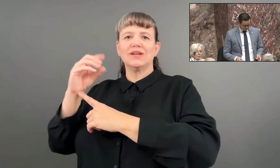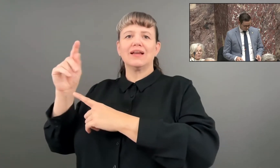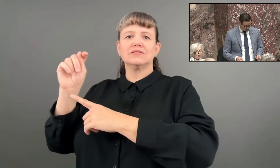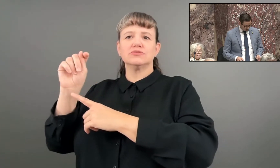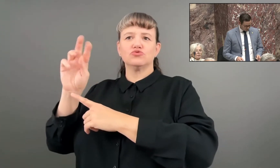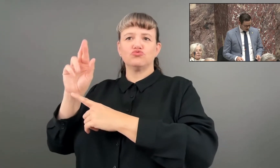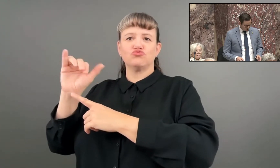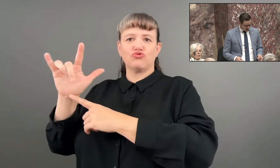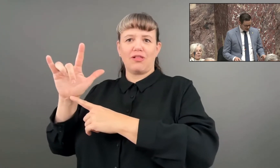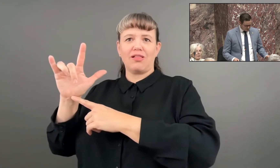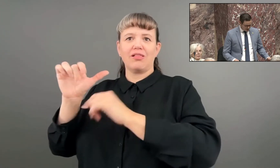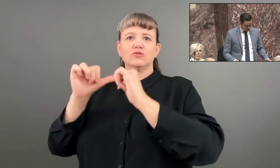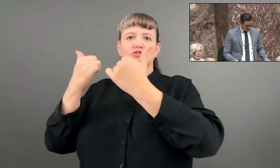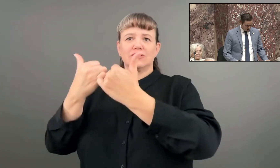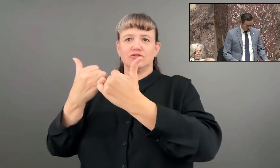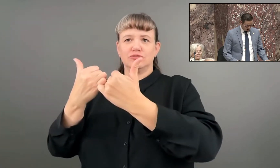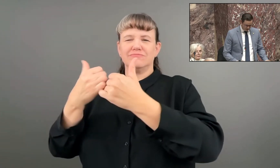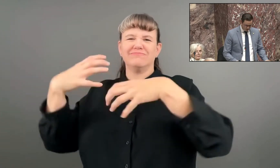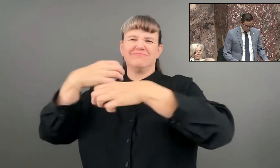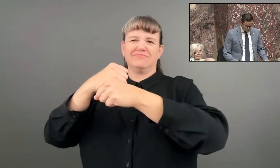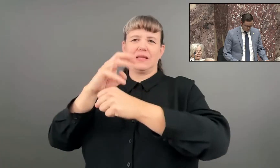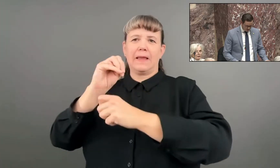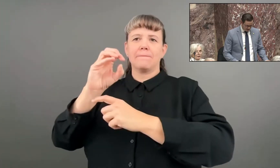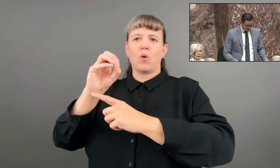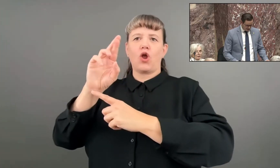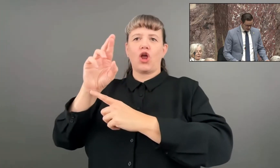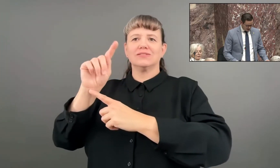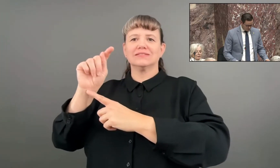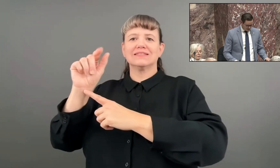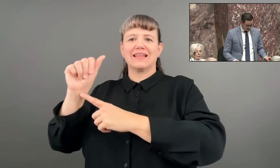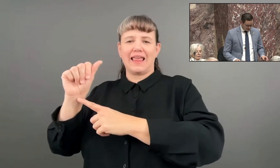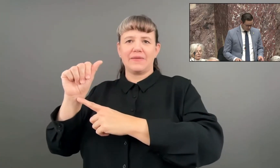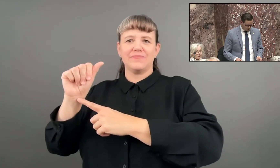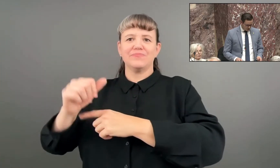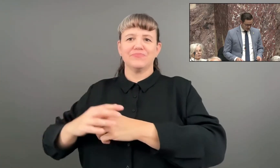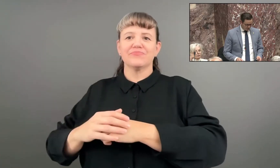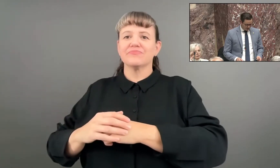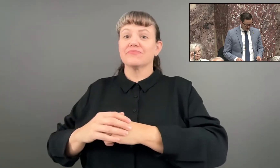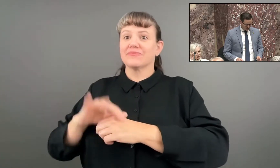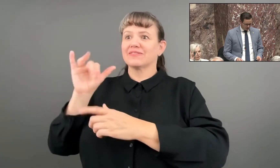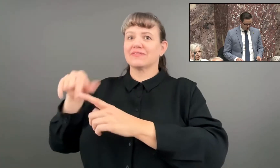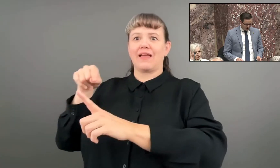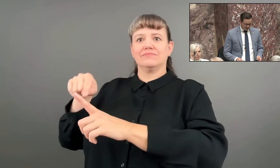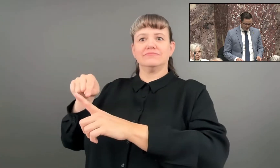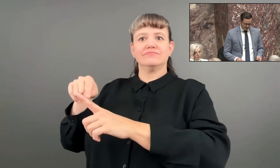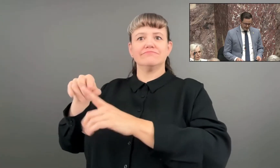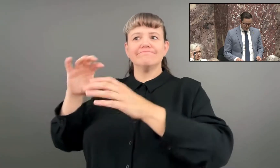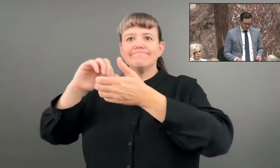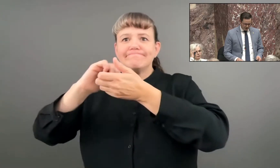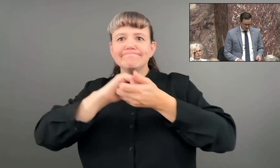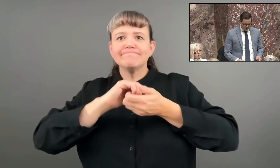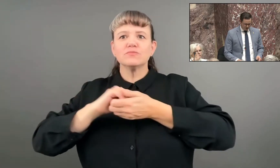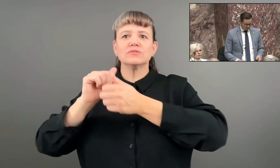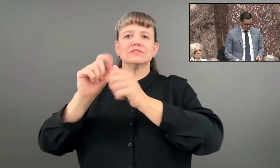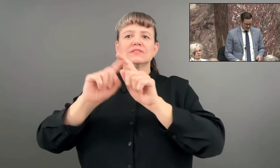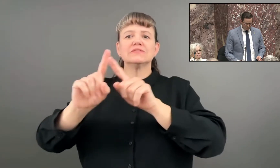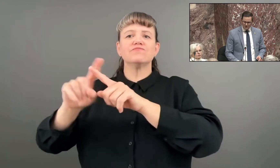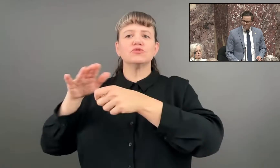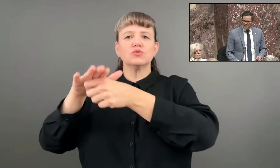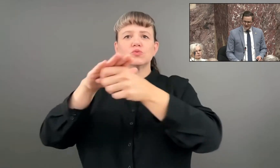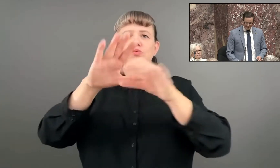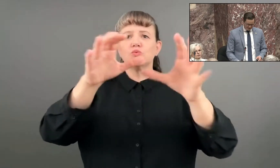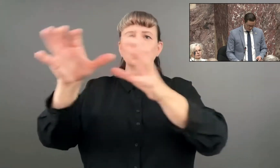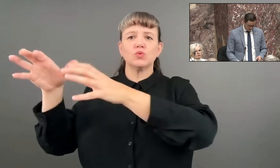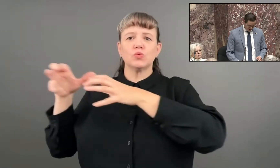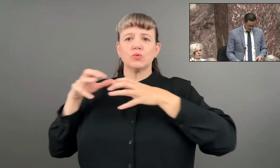2016. MORATA's mission is to work with local groups, government, and the broader community to unlock the untapped recreational potential